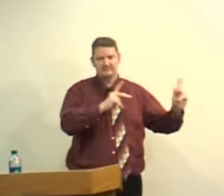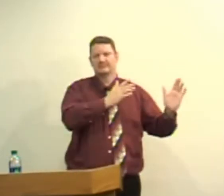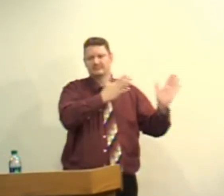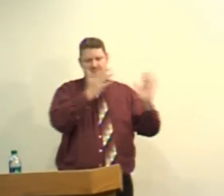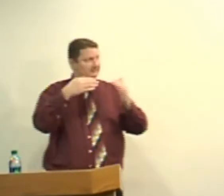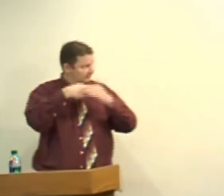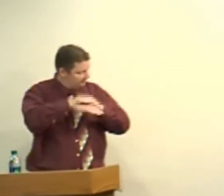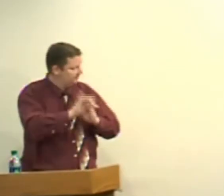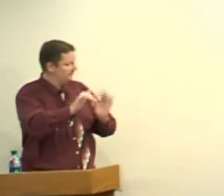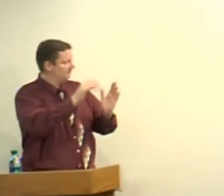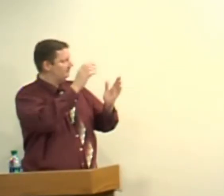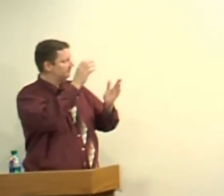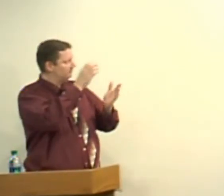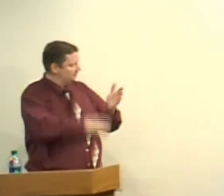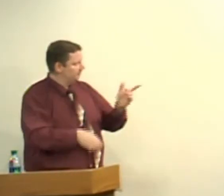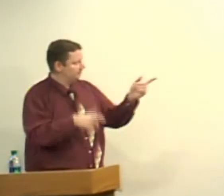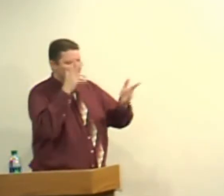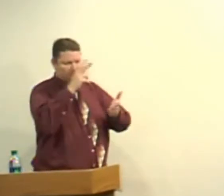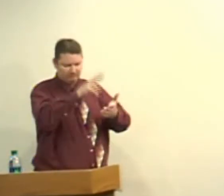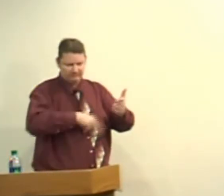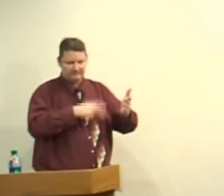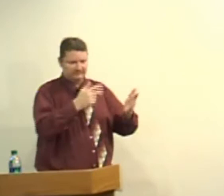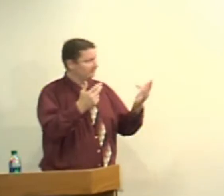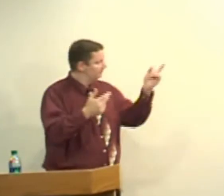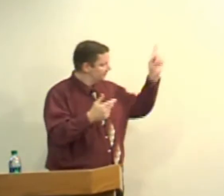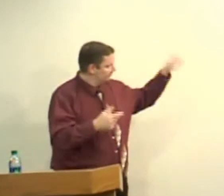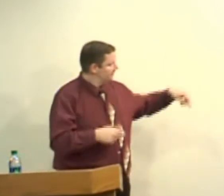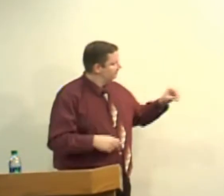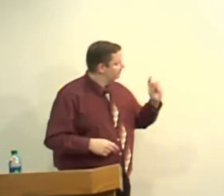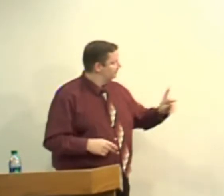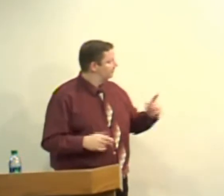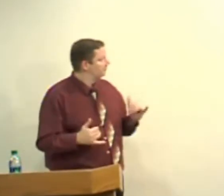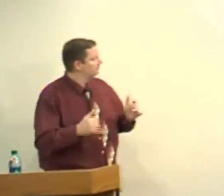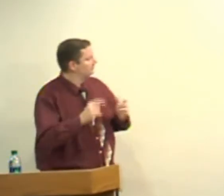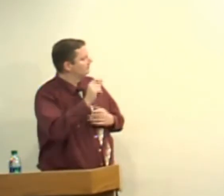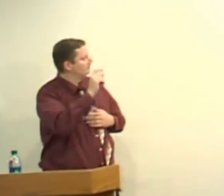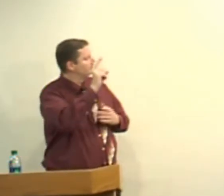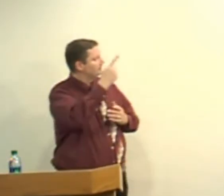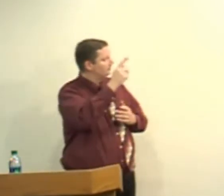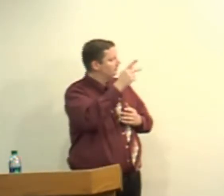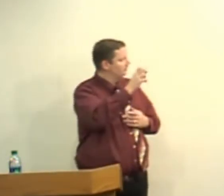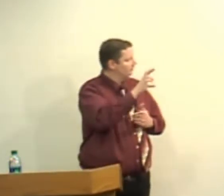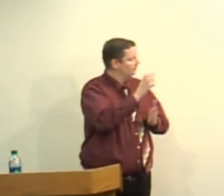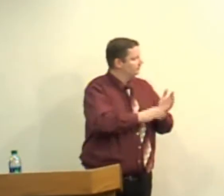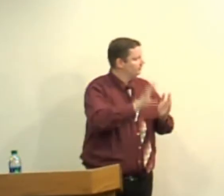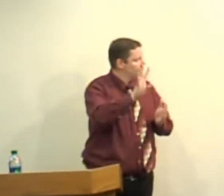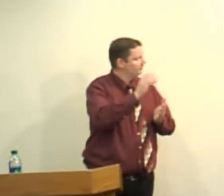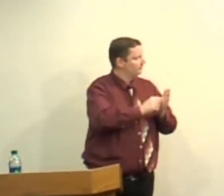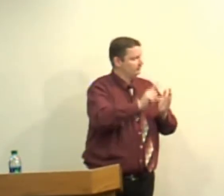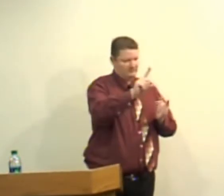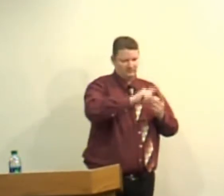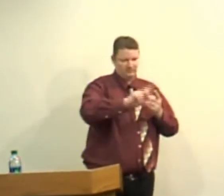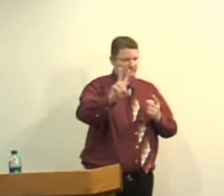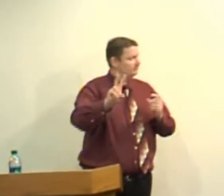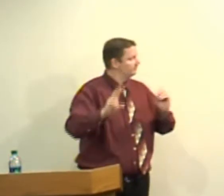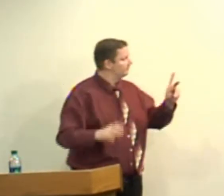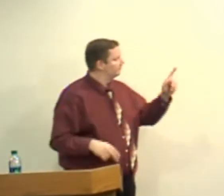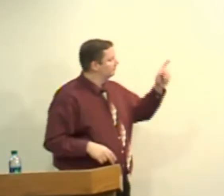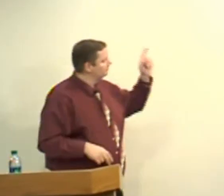So we have this picture in our minds, and we can read in 1 Peter, chapter 4, verses 1